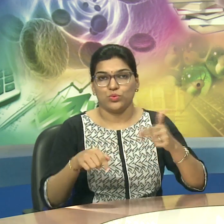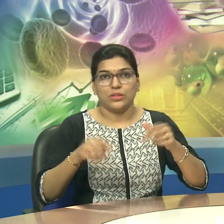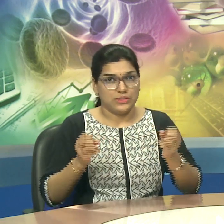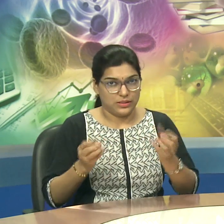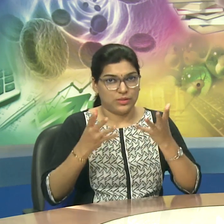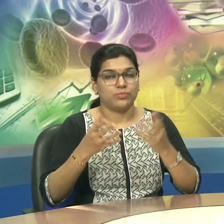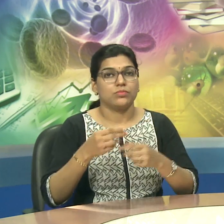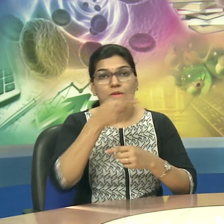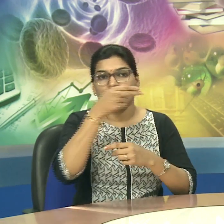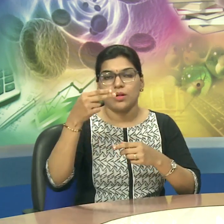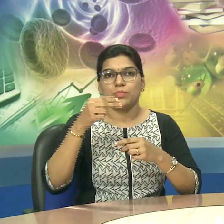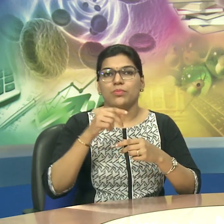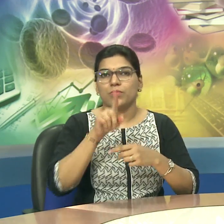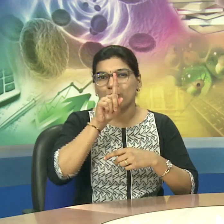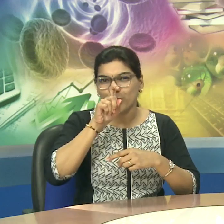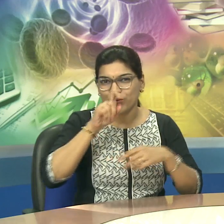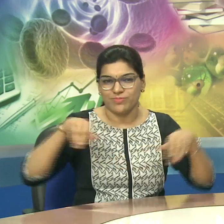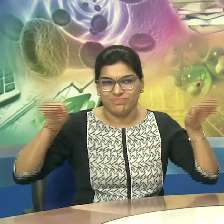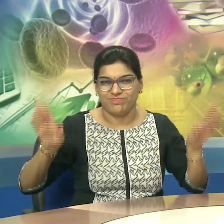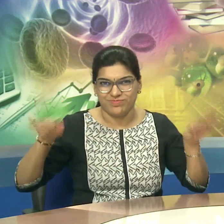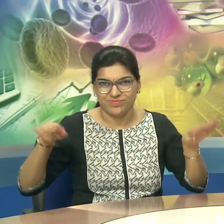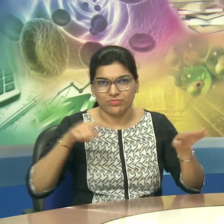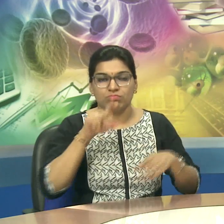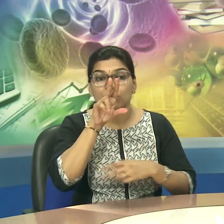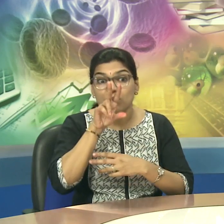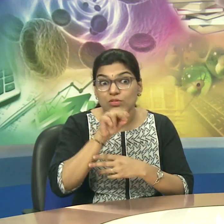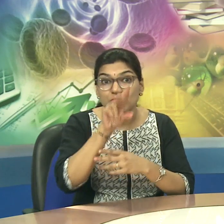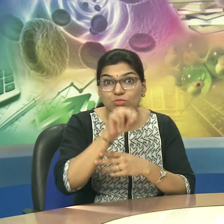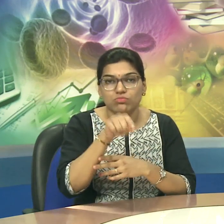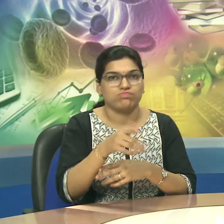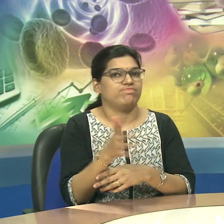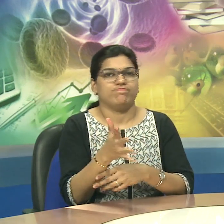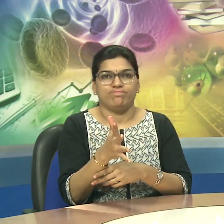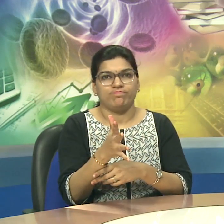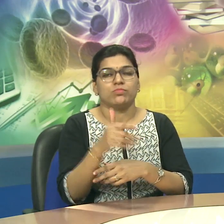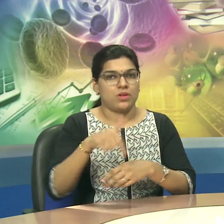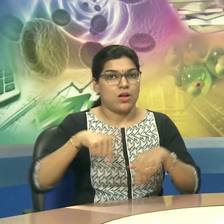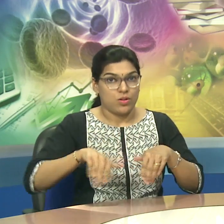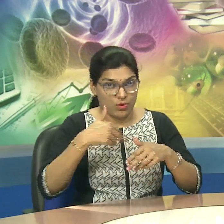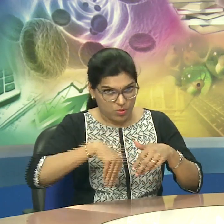Now, we will begin the story, The Parrot Who Wouldn't Talk.